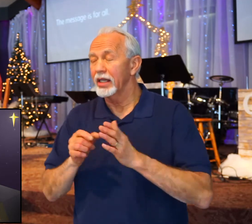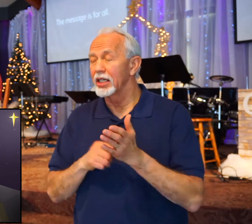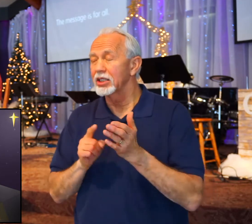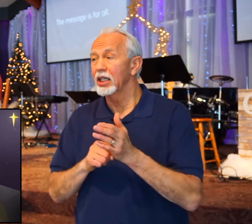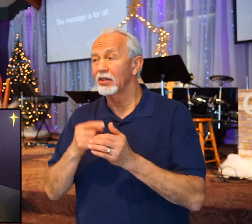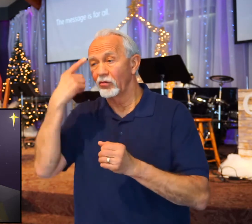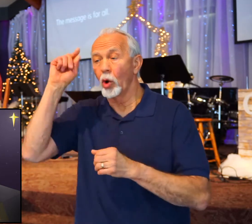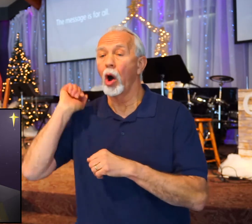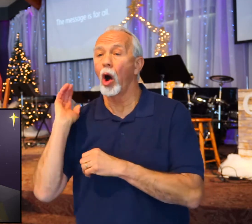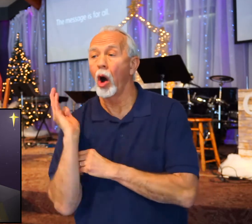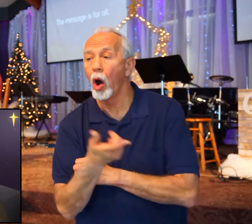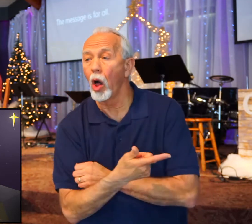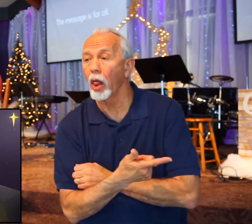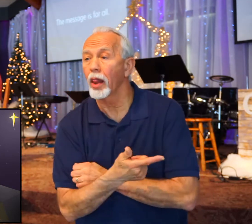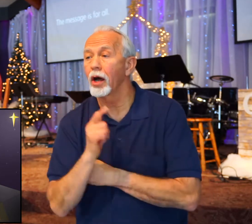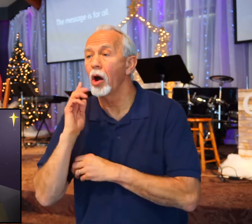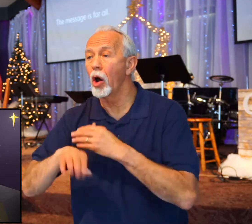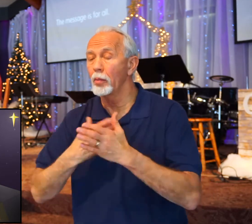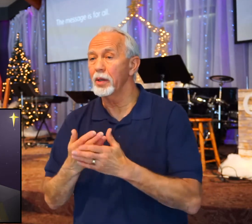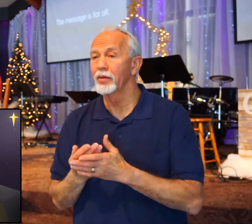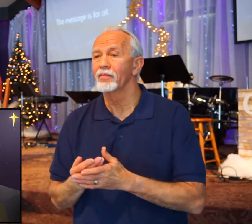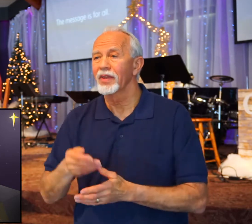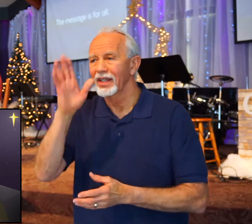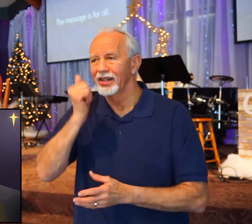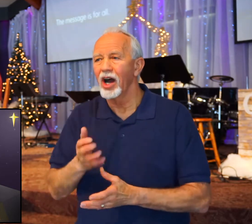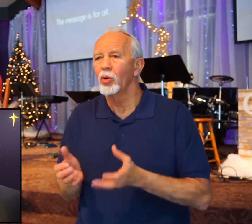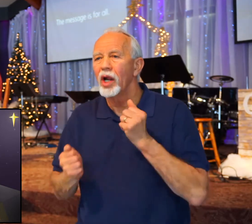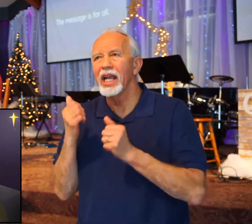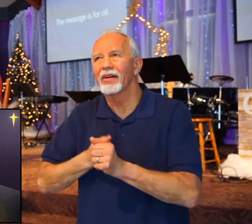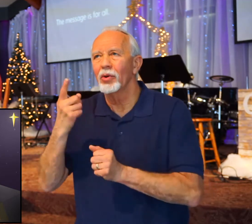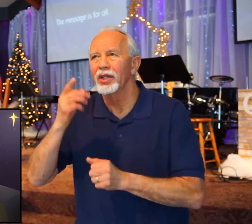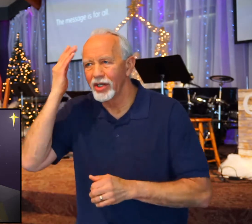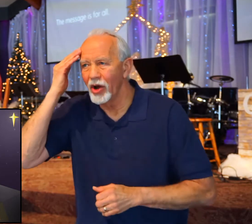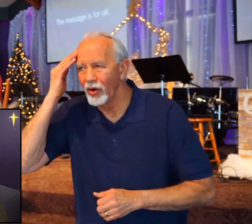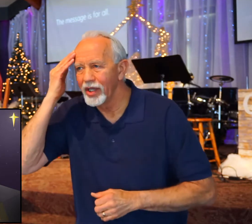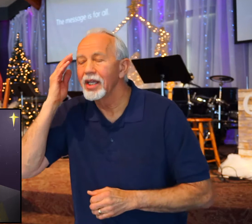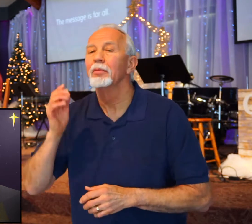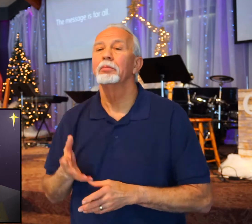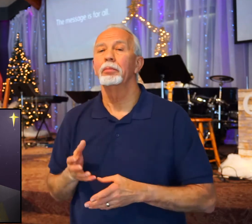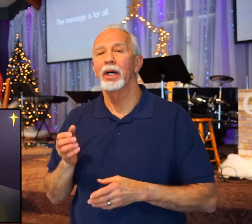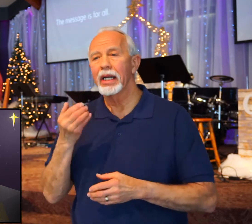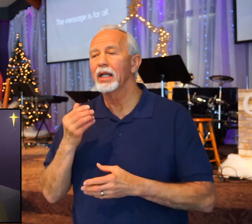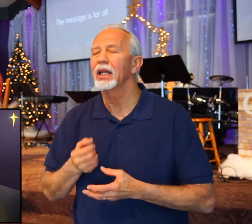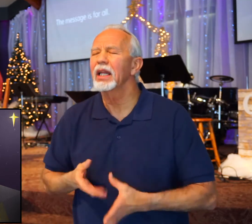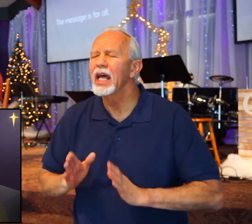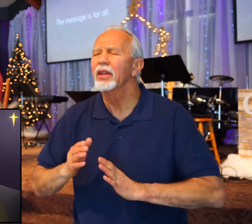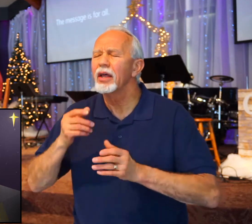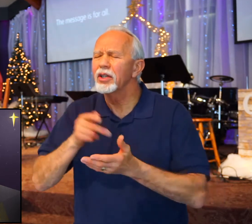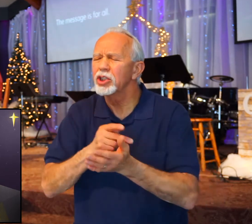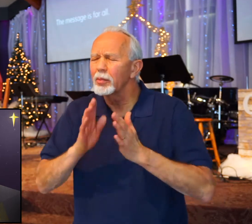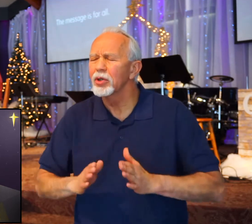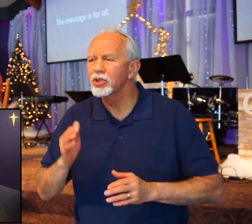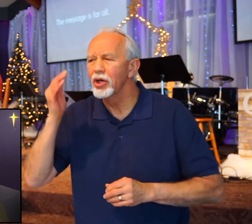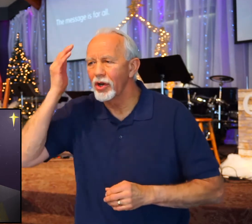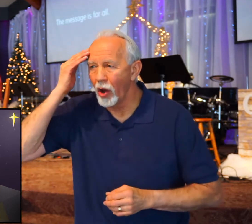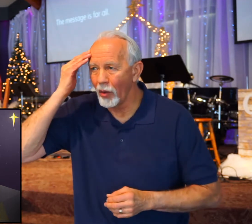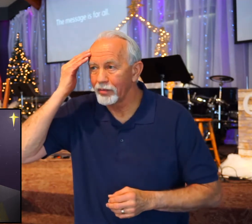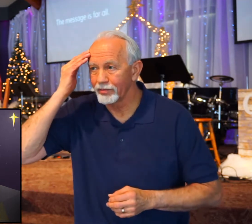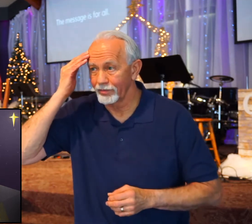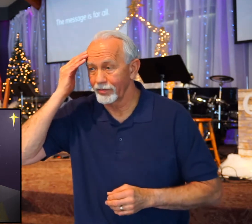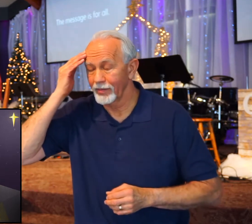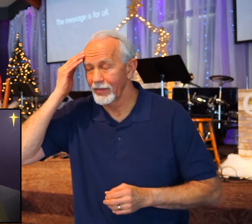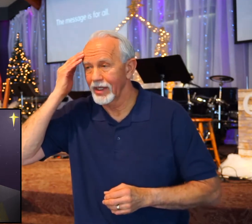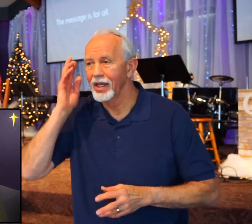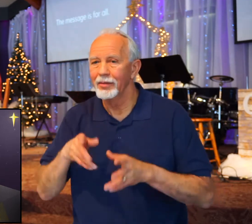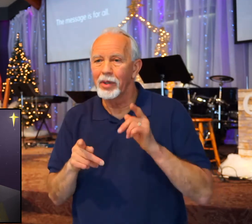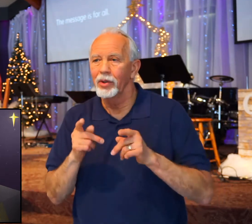is for all, God chose to make it known to the shepherds. out in a field, the shepherds, a people